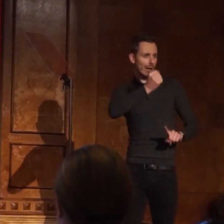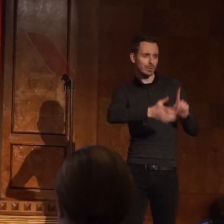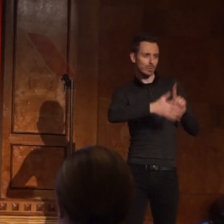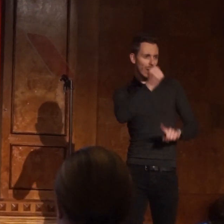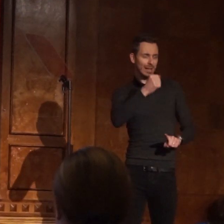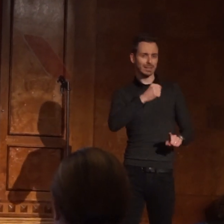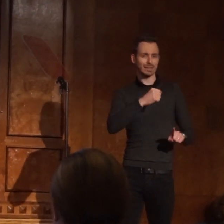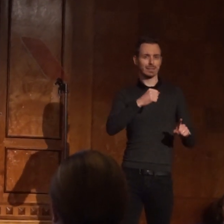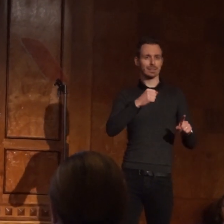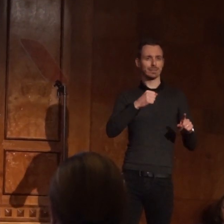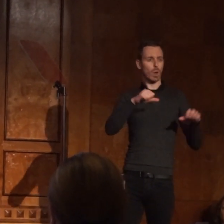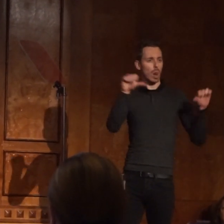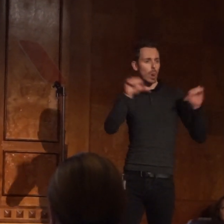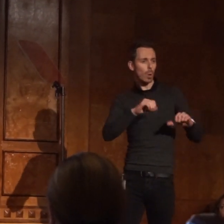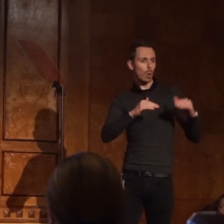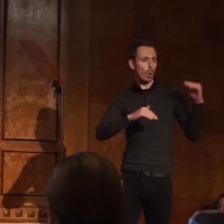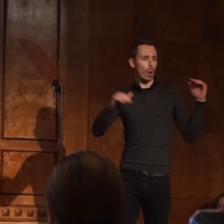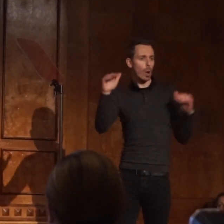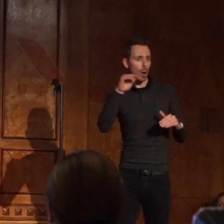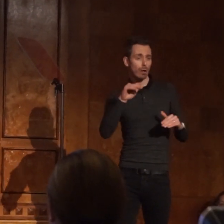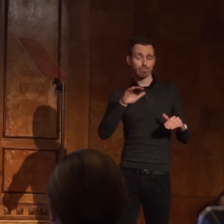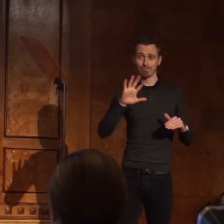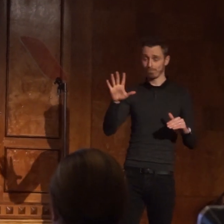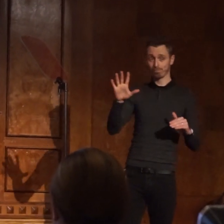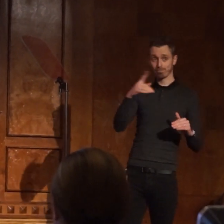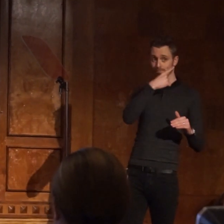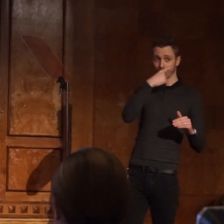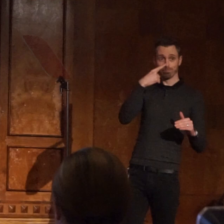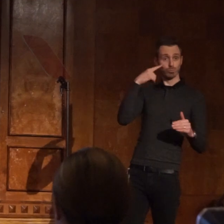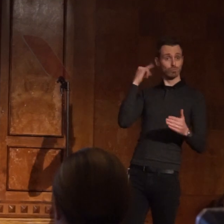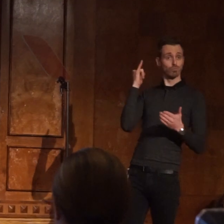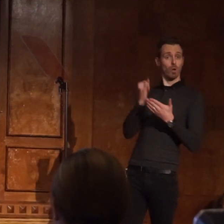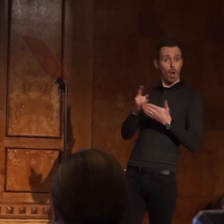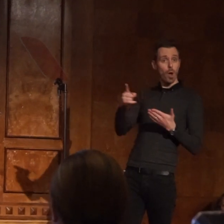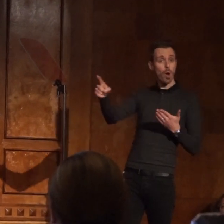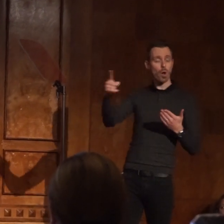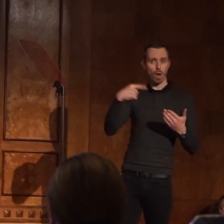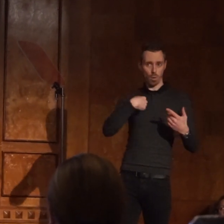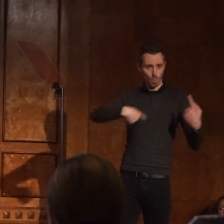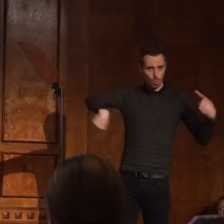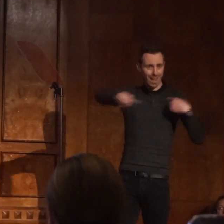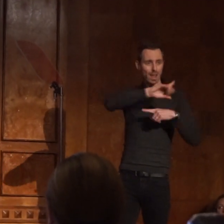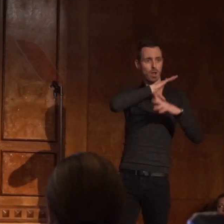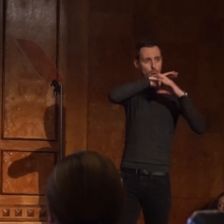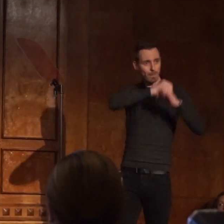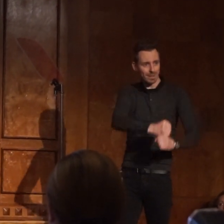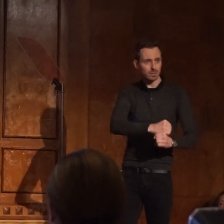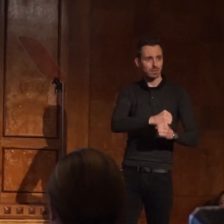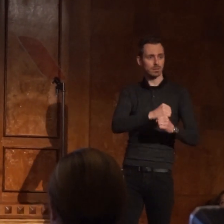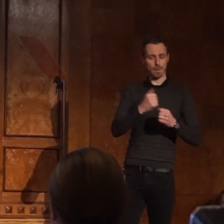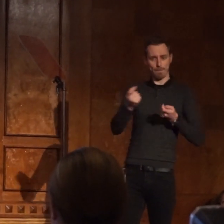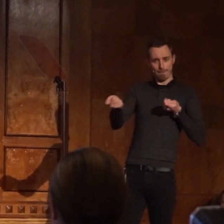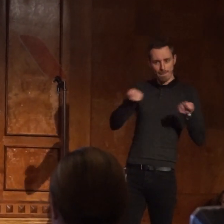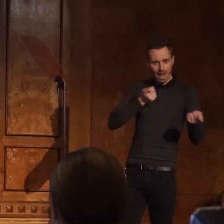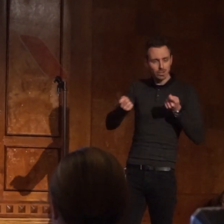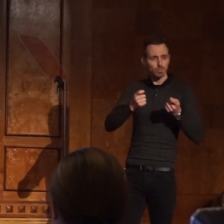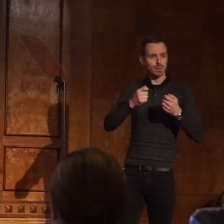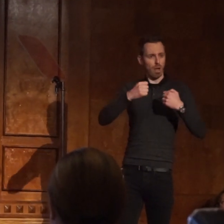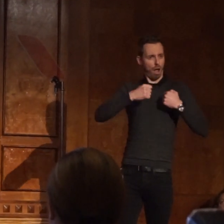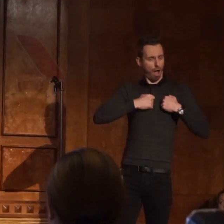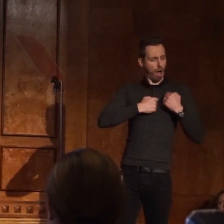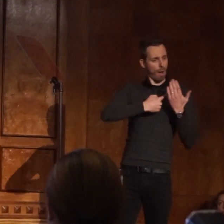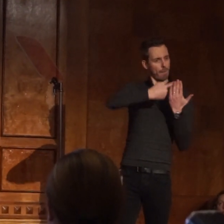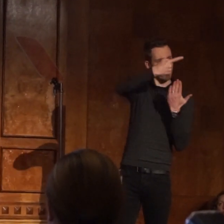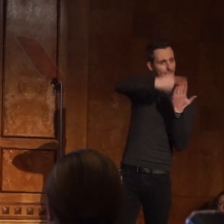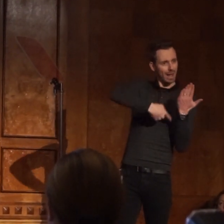But with our commitment, our huge new membership, and our manifesto for the many, not the few, and the